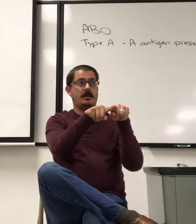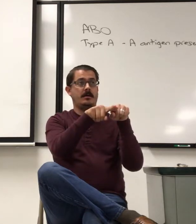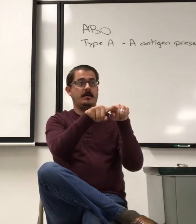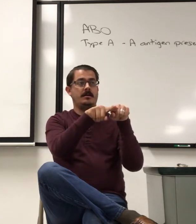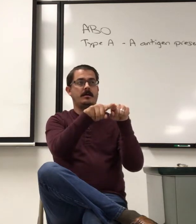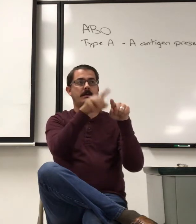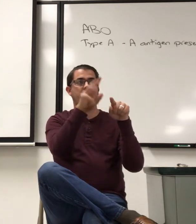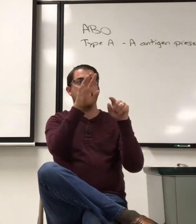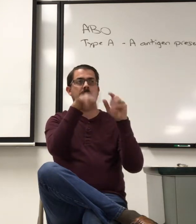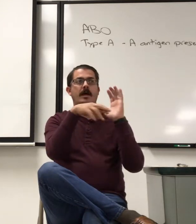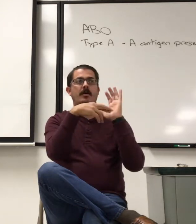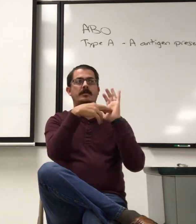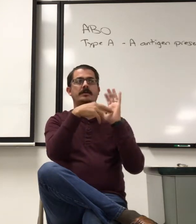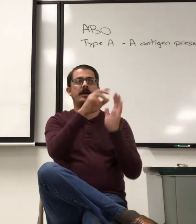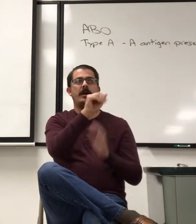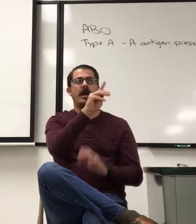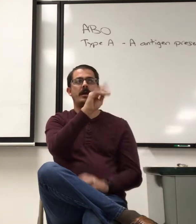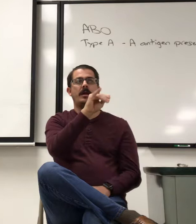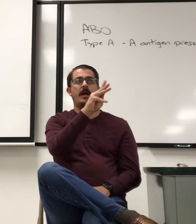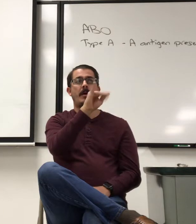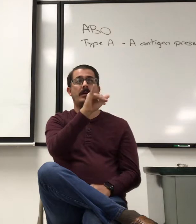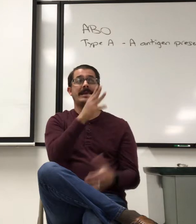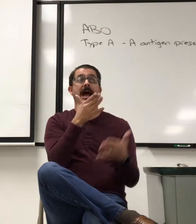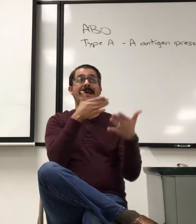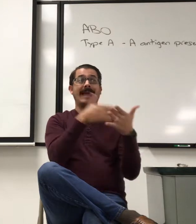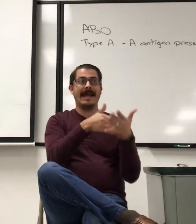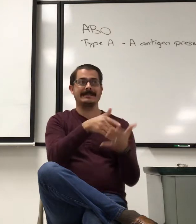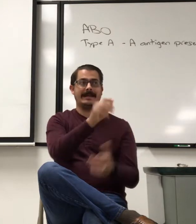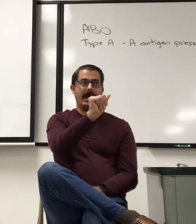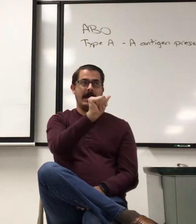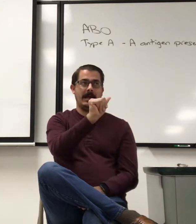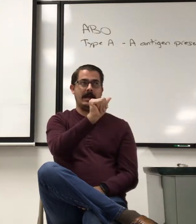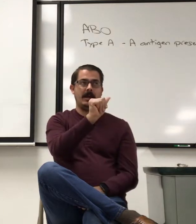would represent an antibody against A,